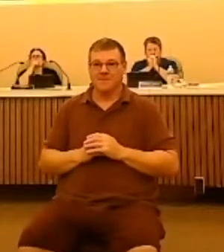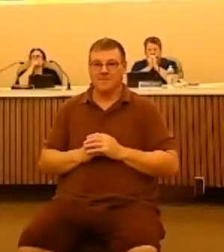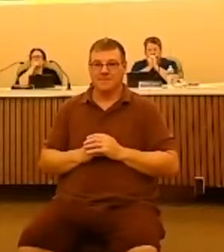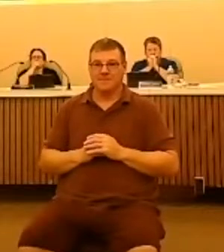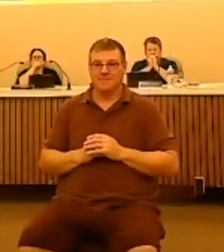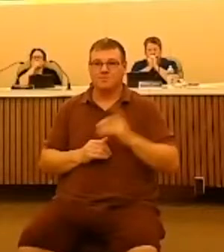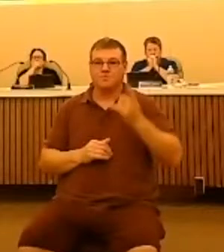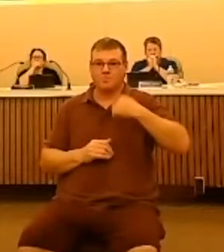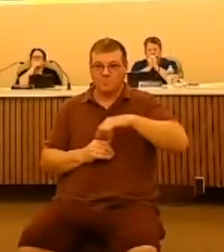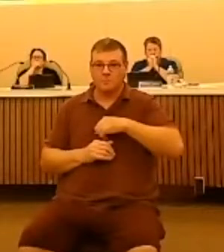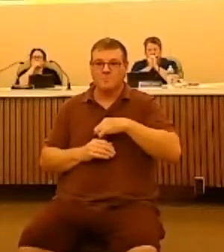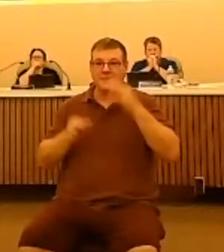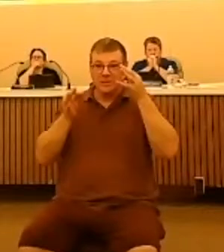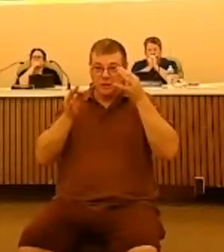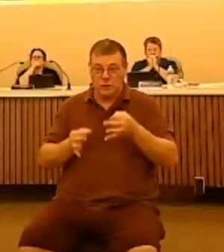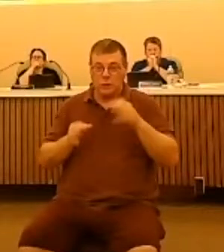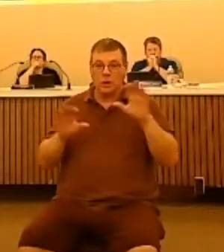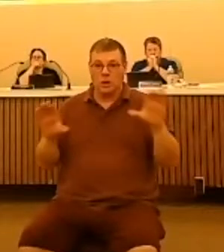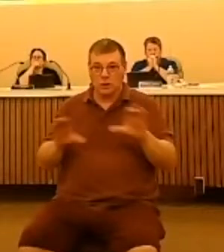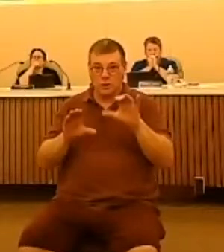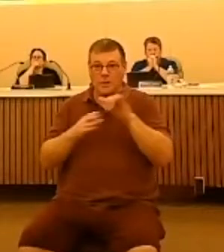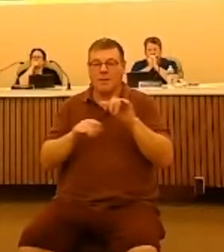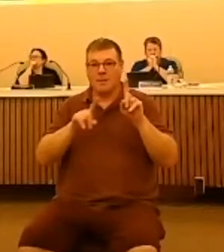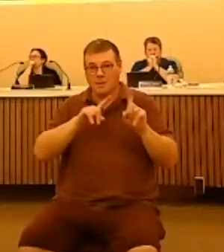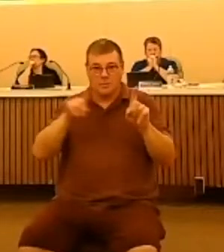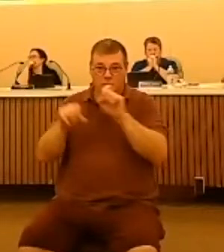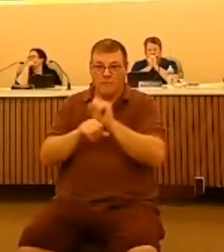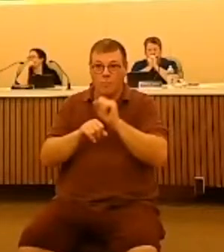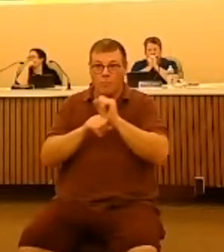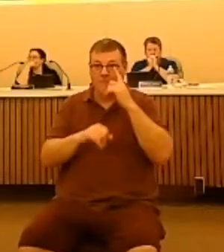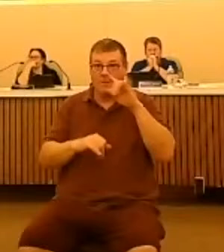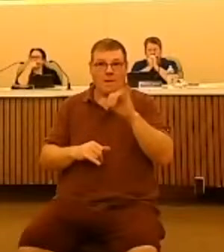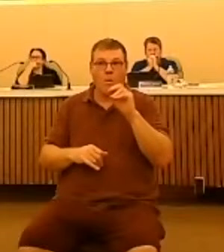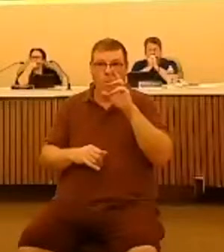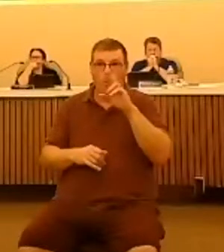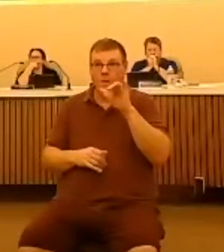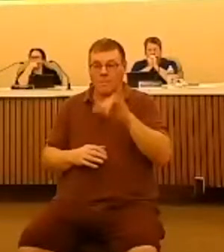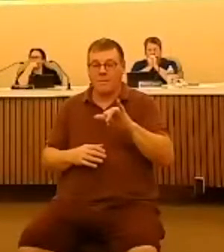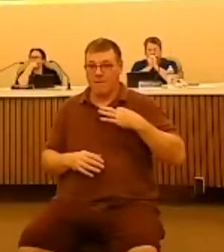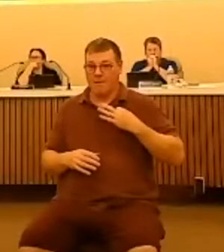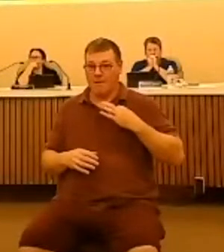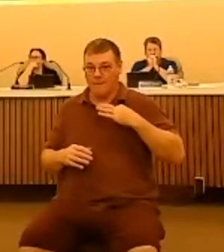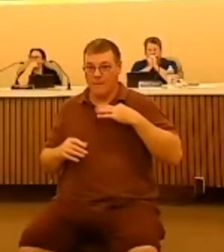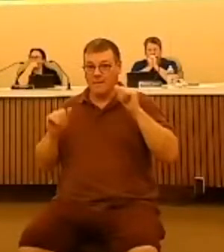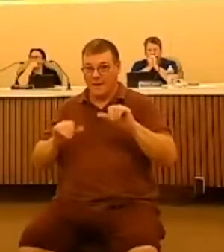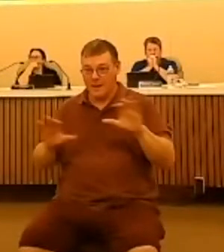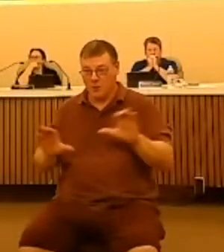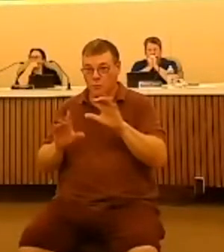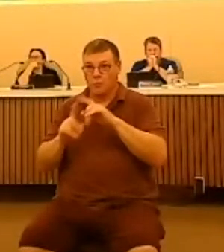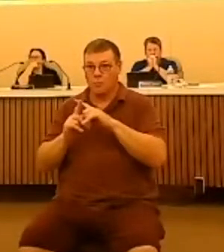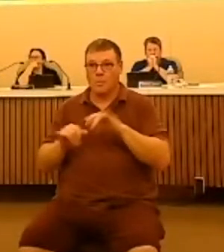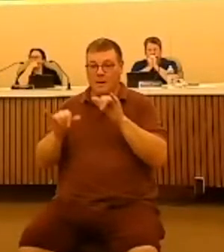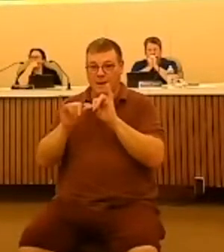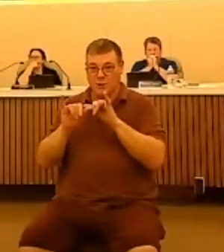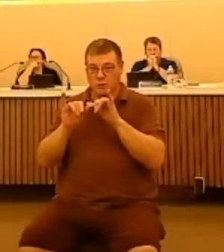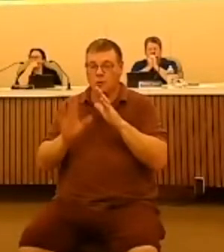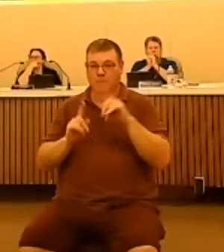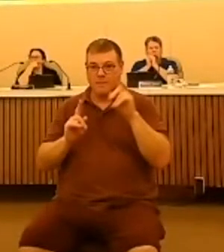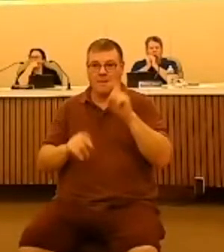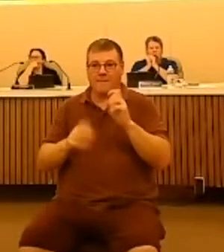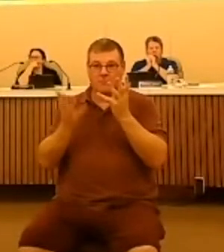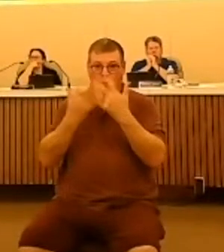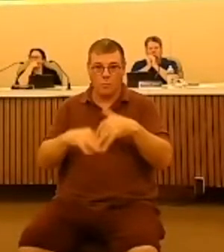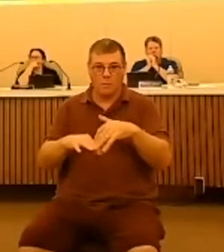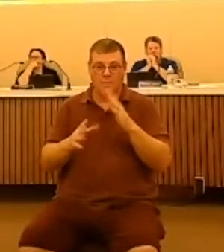Certainly, we could do the design work for that or get the survey work done for that, or that's something that the applicant's engineer could do. It's something that we'll have to work out